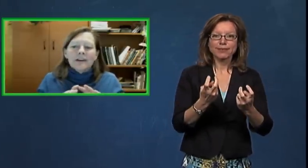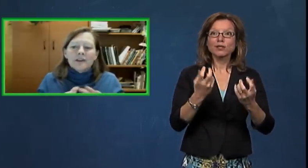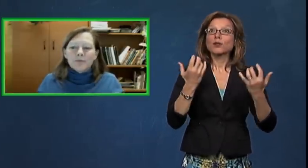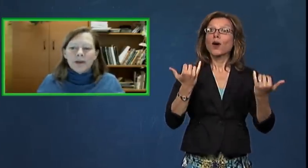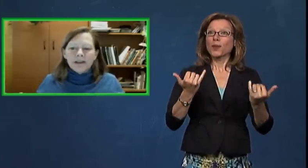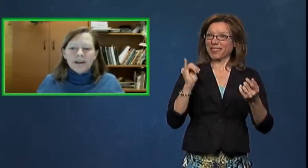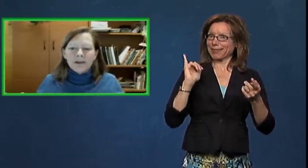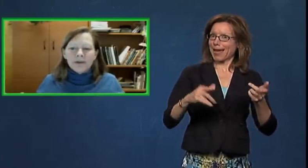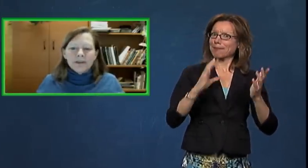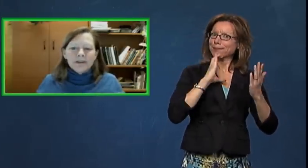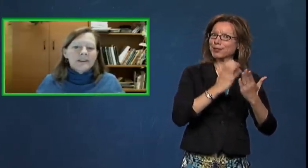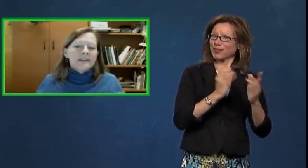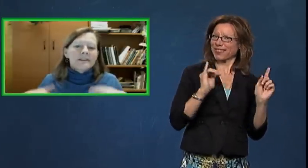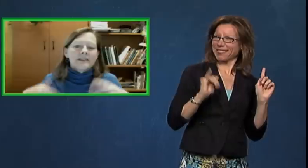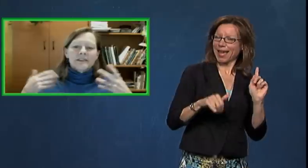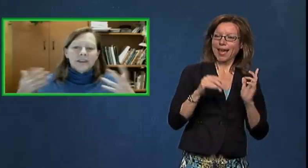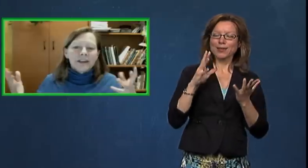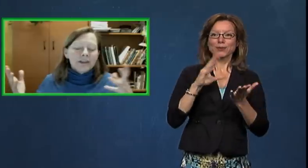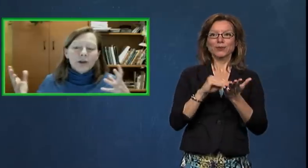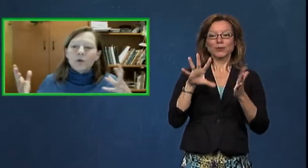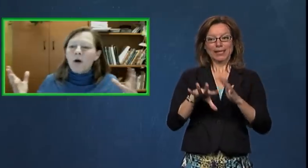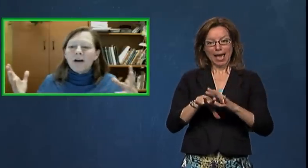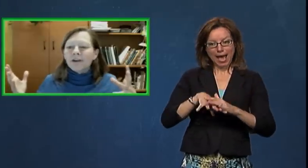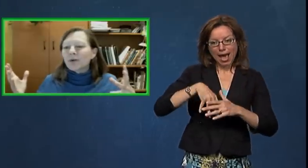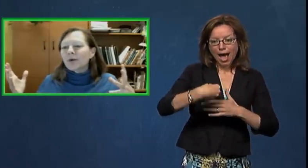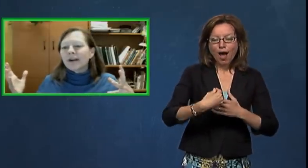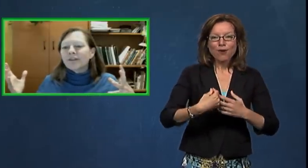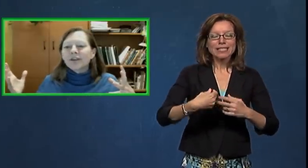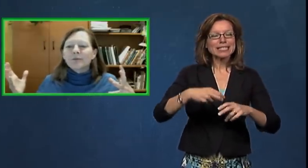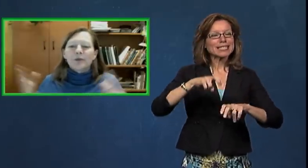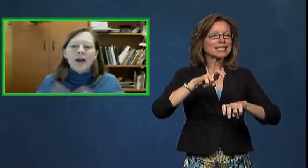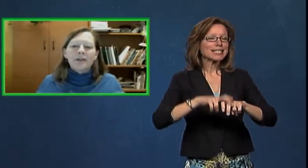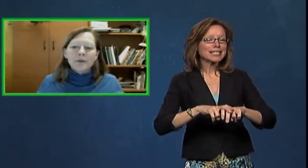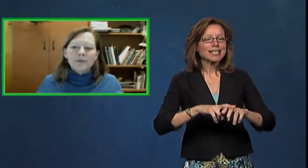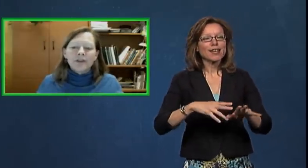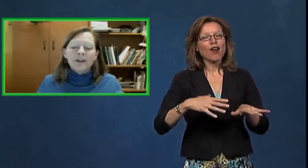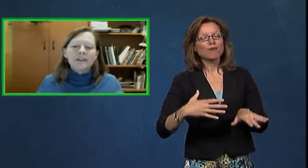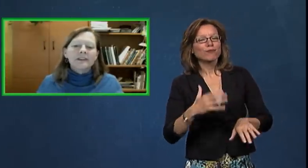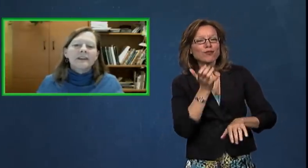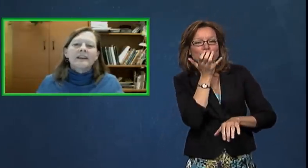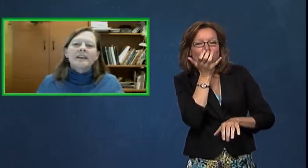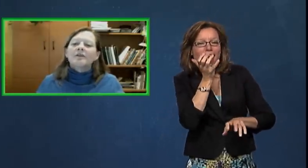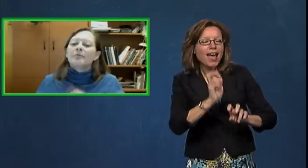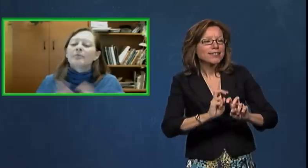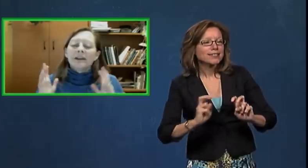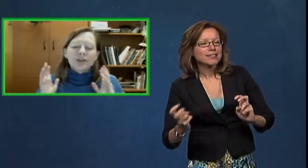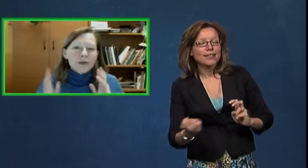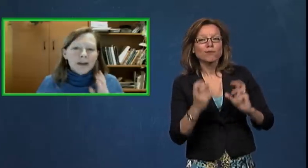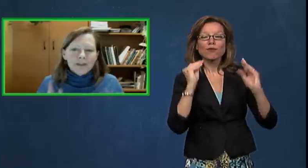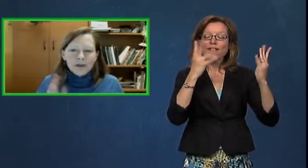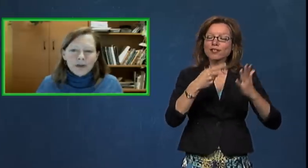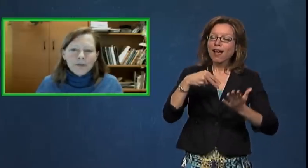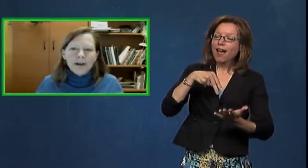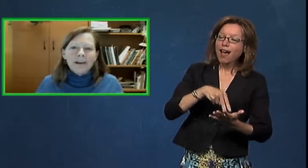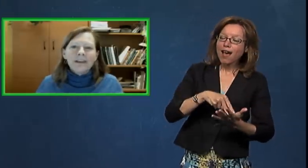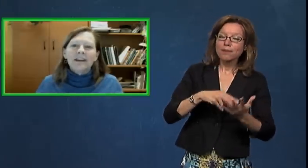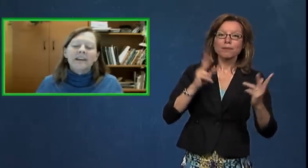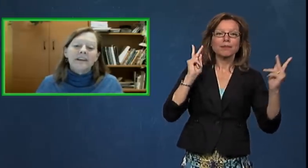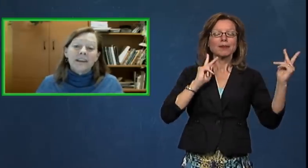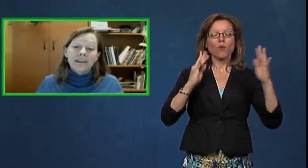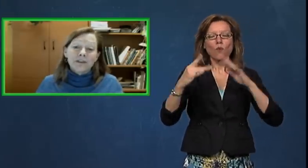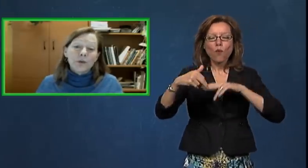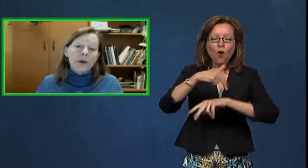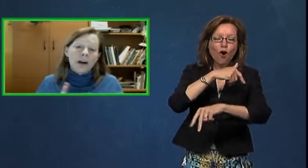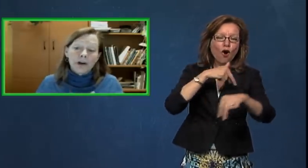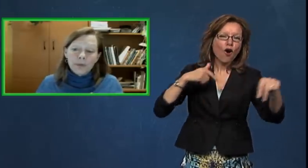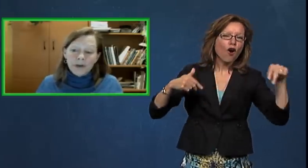are spread out, sitting on the quad or wherever, props up front, much traffic going by. And